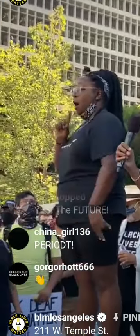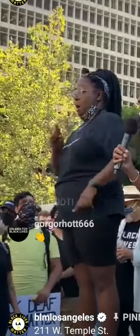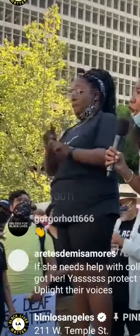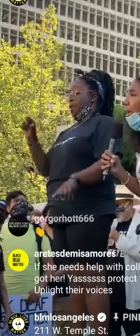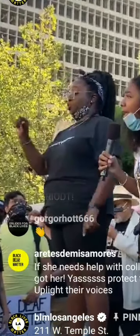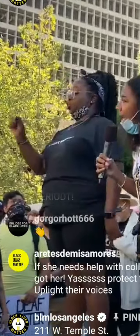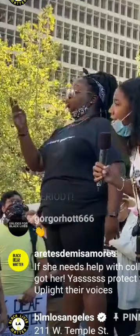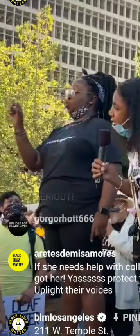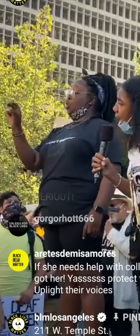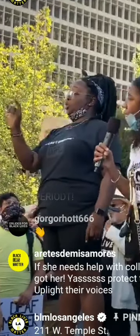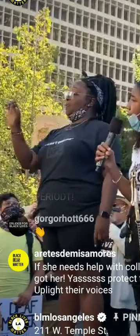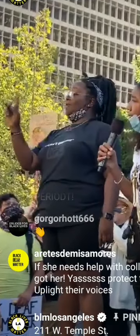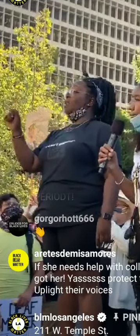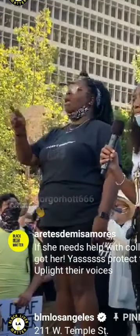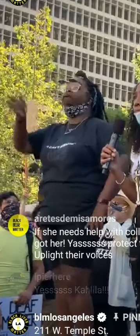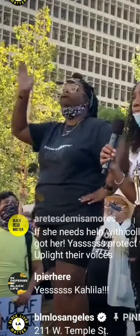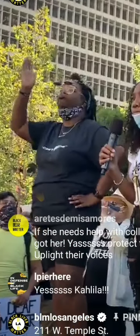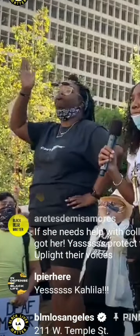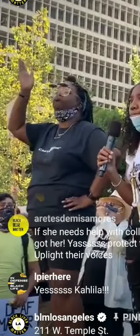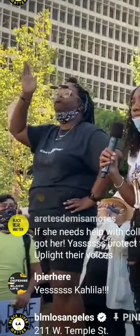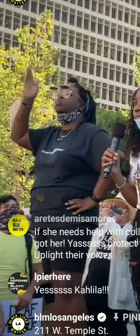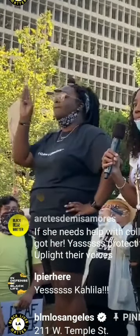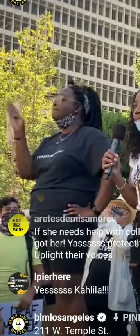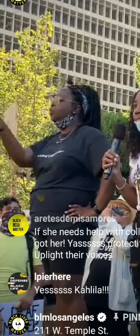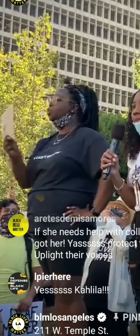on about BS that nobody cares about.